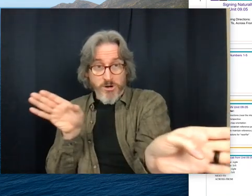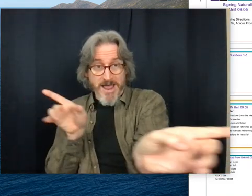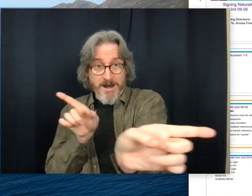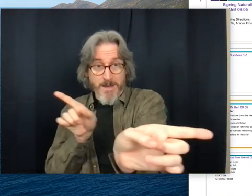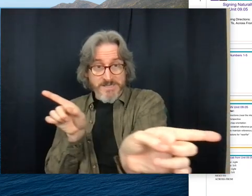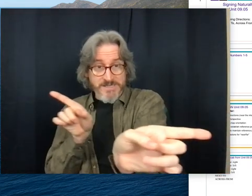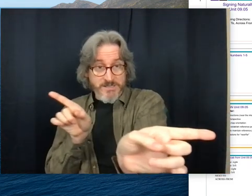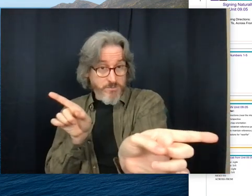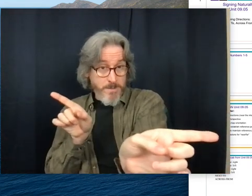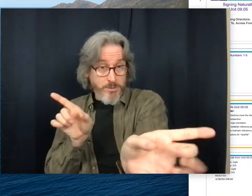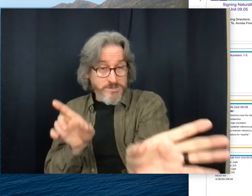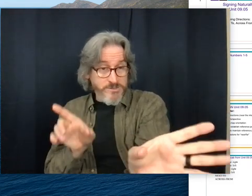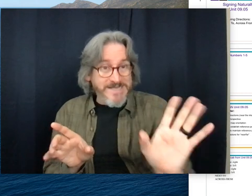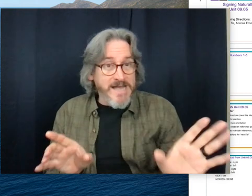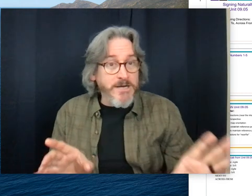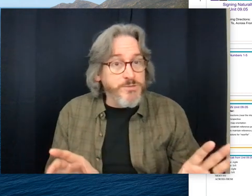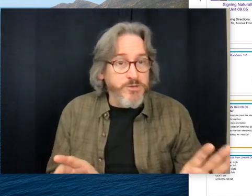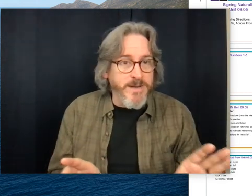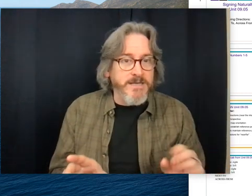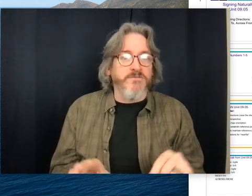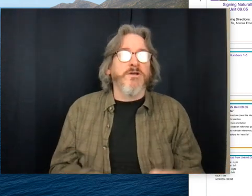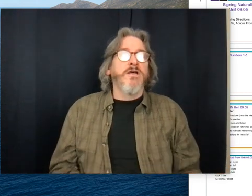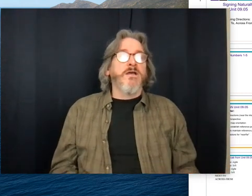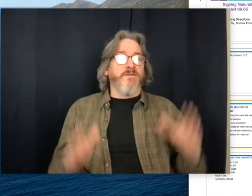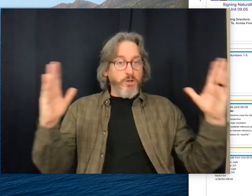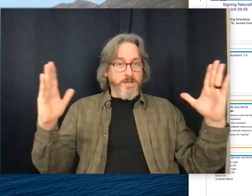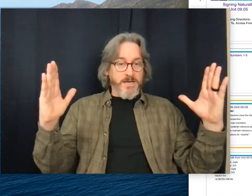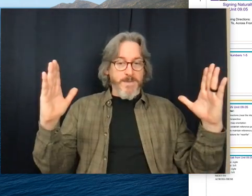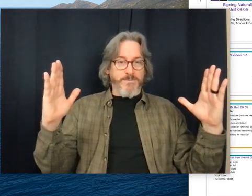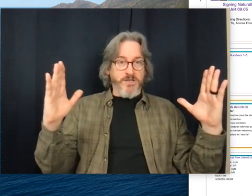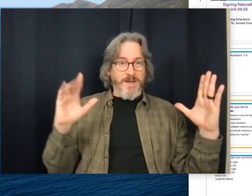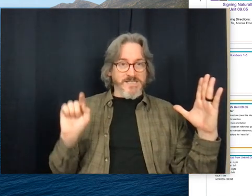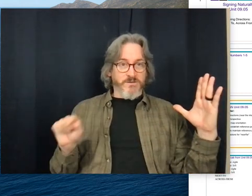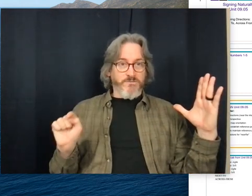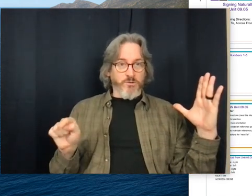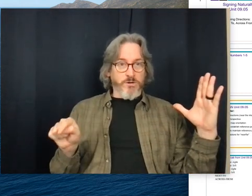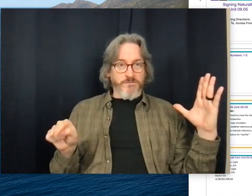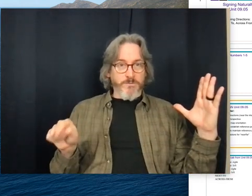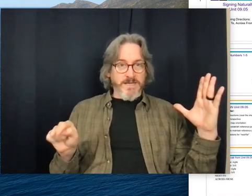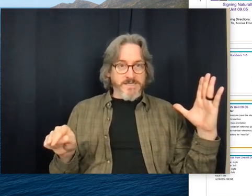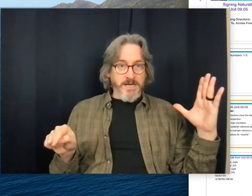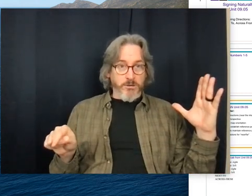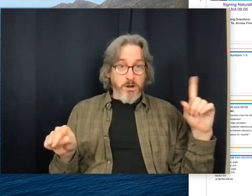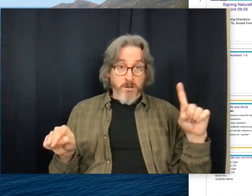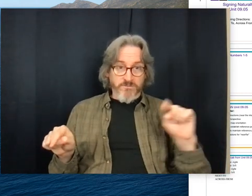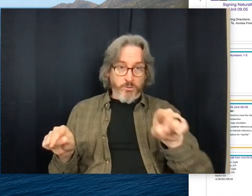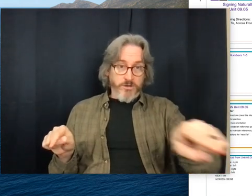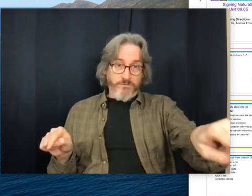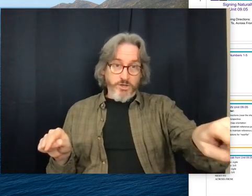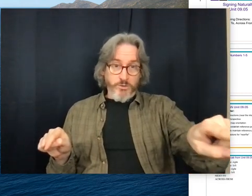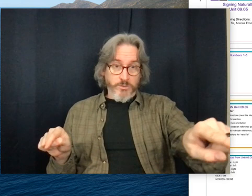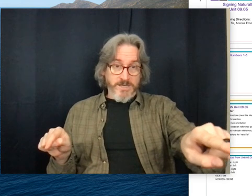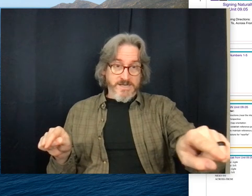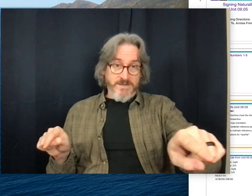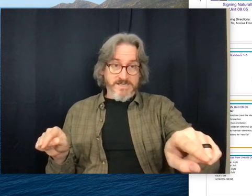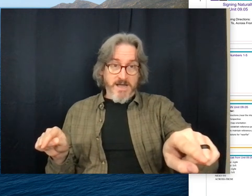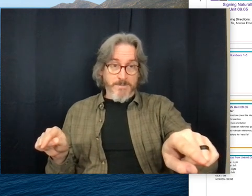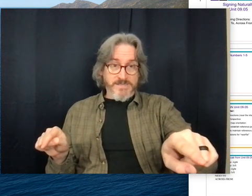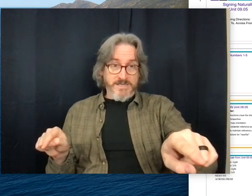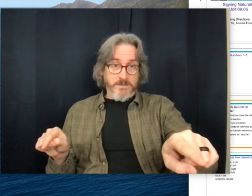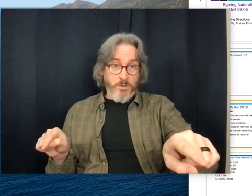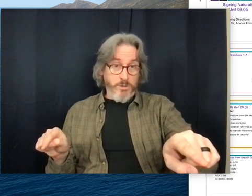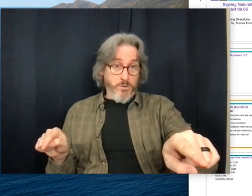So we're at opposites, remember? So that's signer's perspective. If I'm looking at a map of the US, Florida for me is here. Florida for you is on